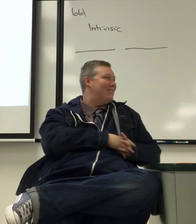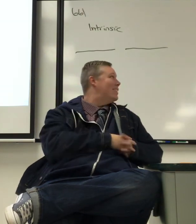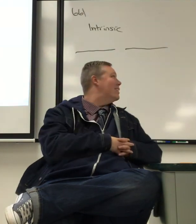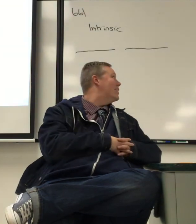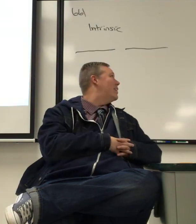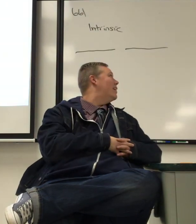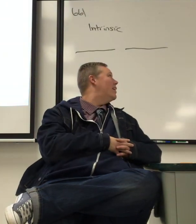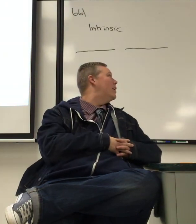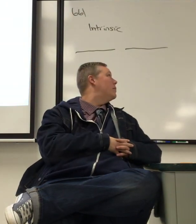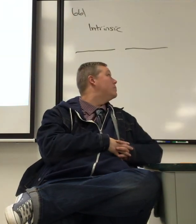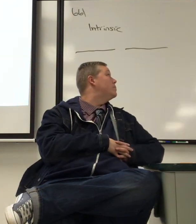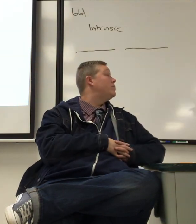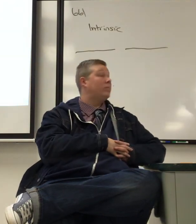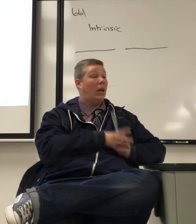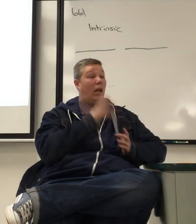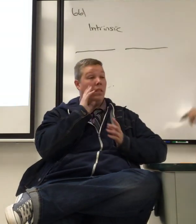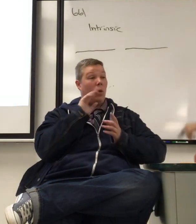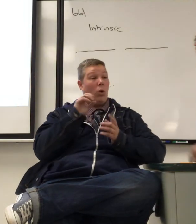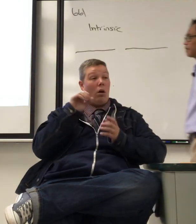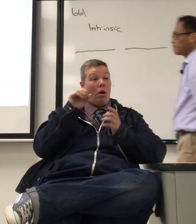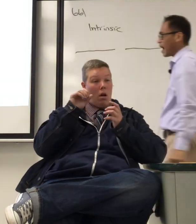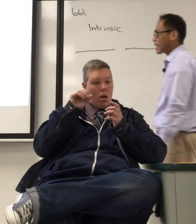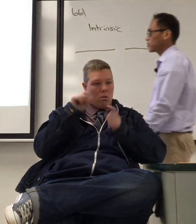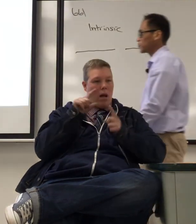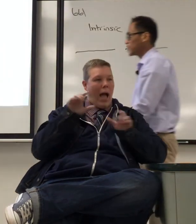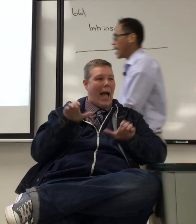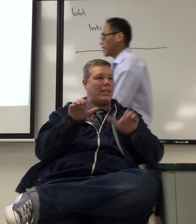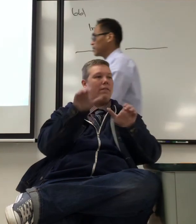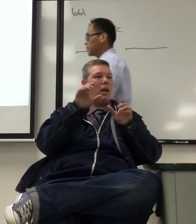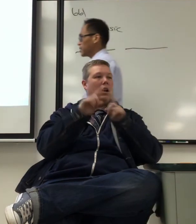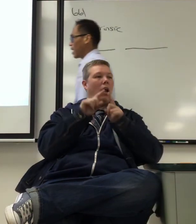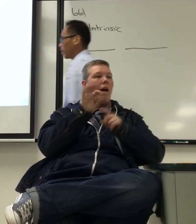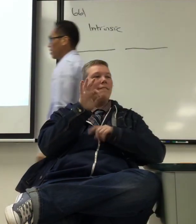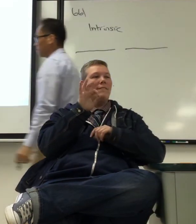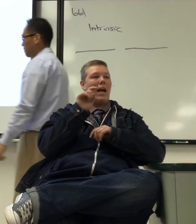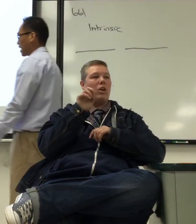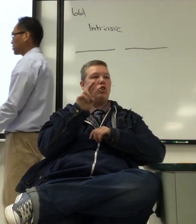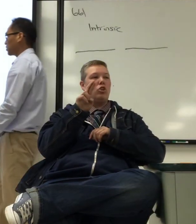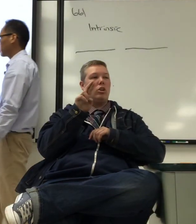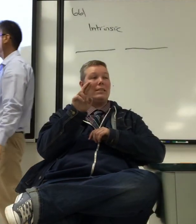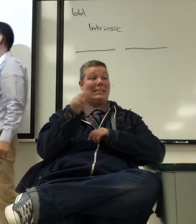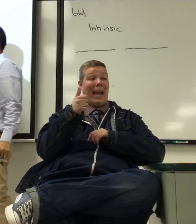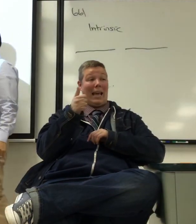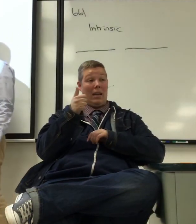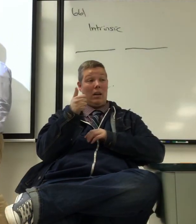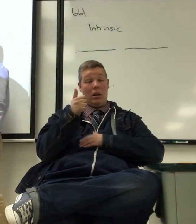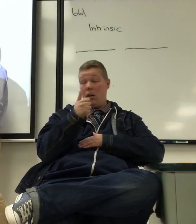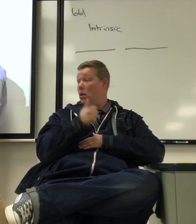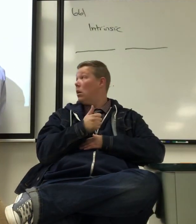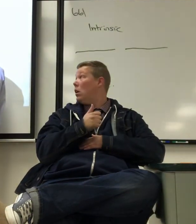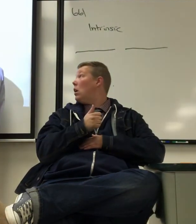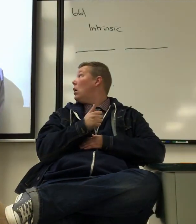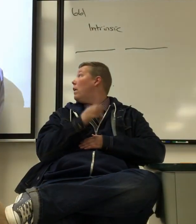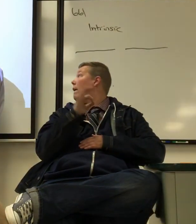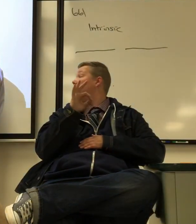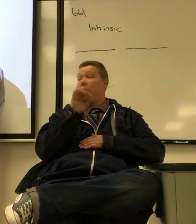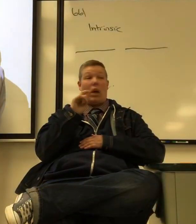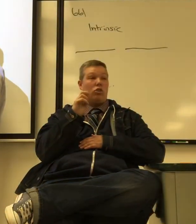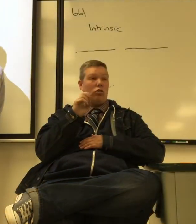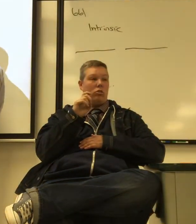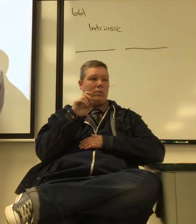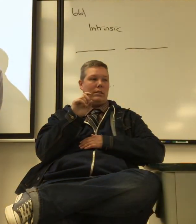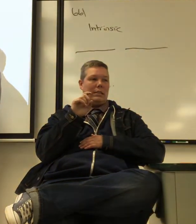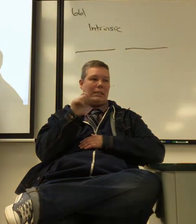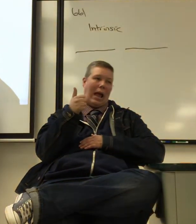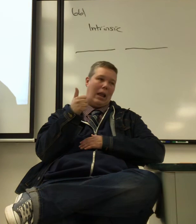And what that does is it activates a very important factor 10 to this area of infection. Factor 10. But before we